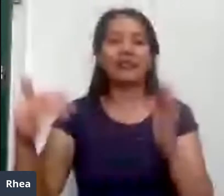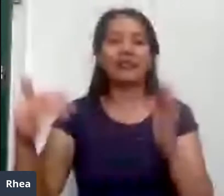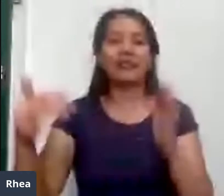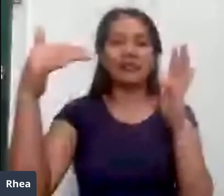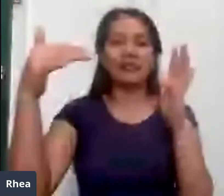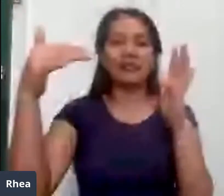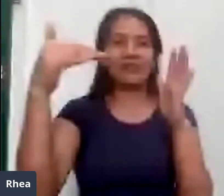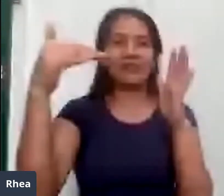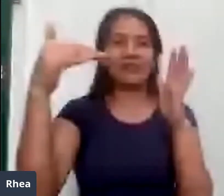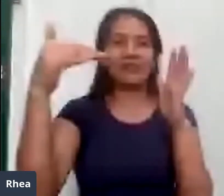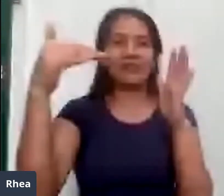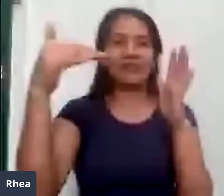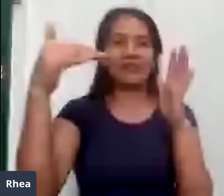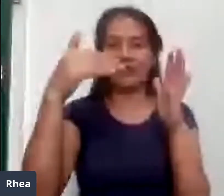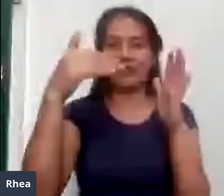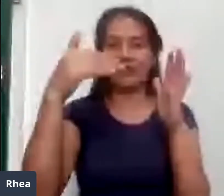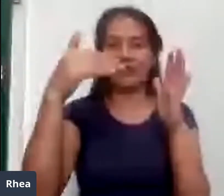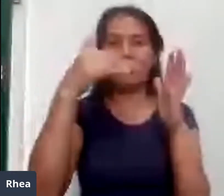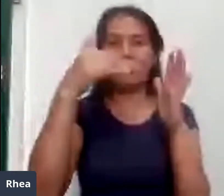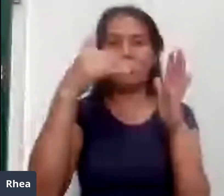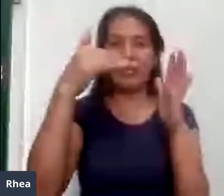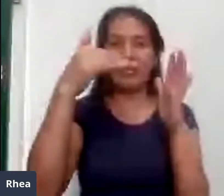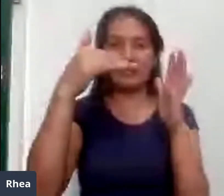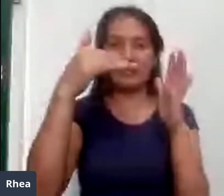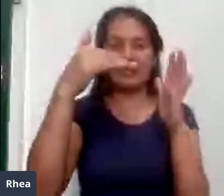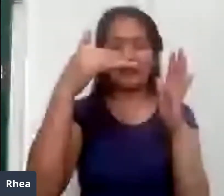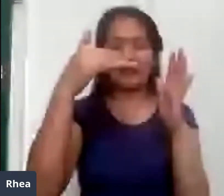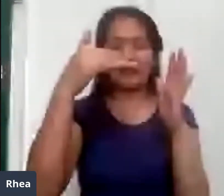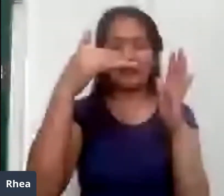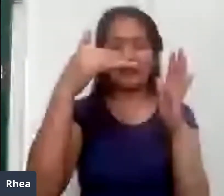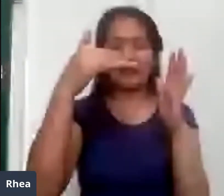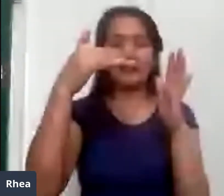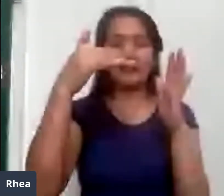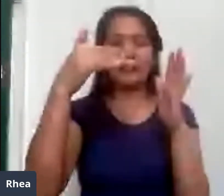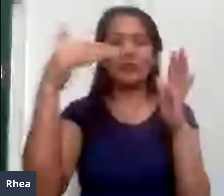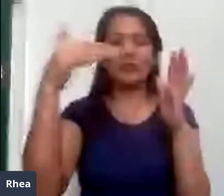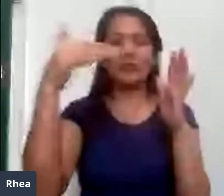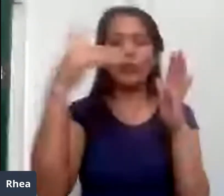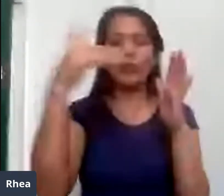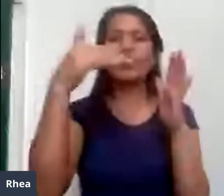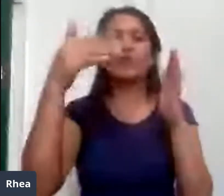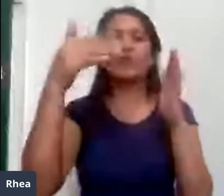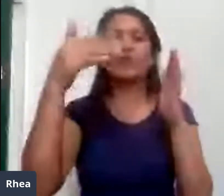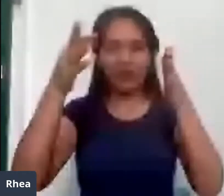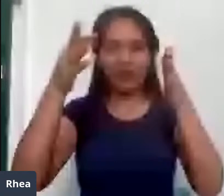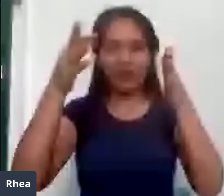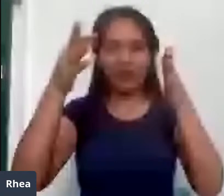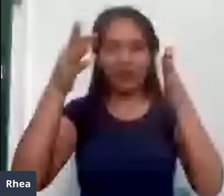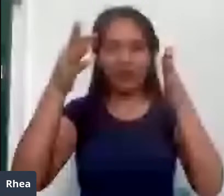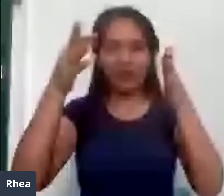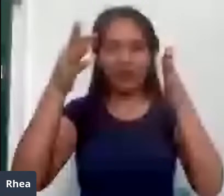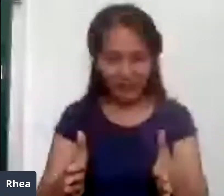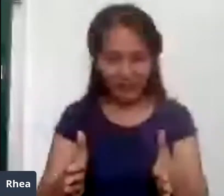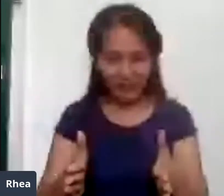Okay. This is study. The verb plus the person is called student.